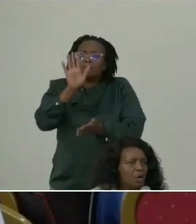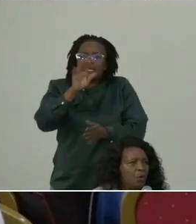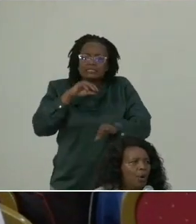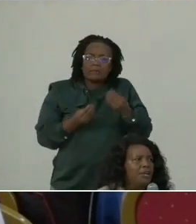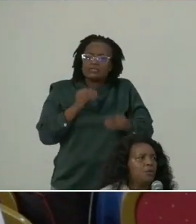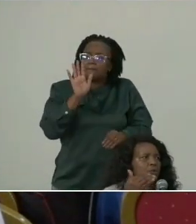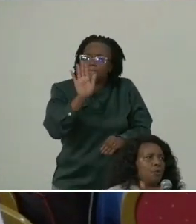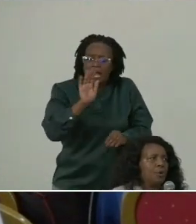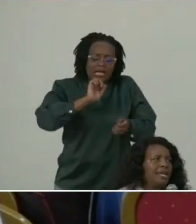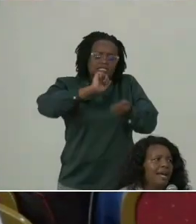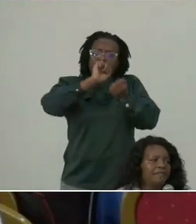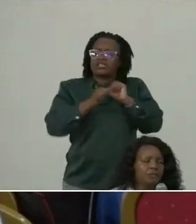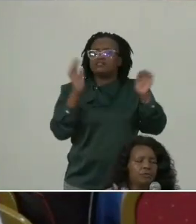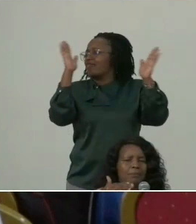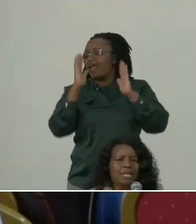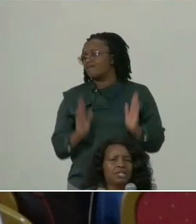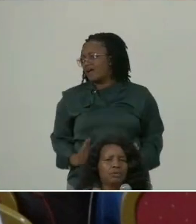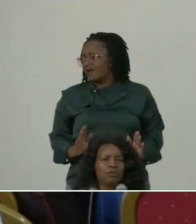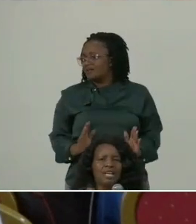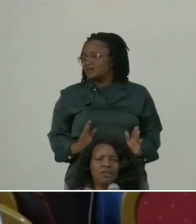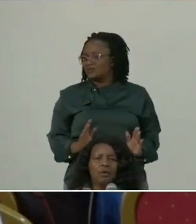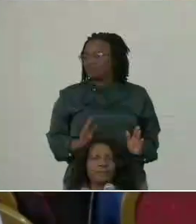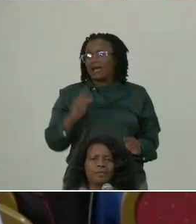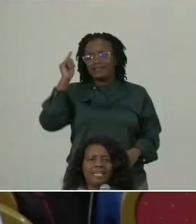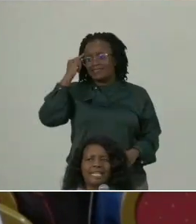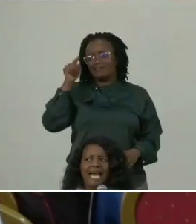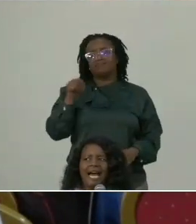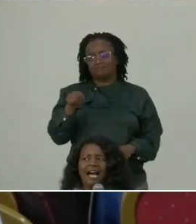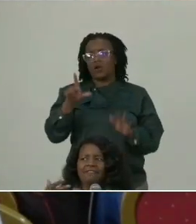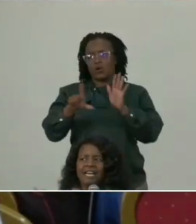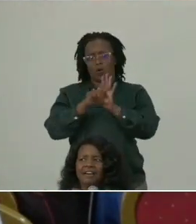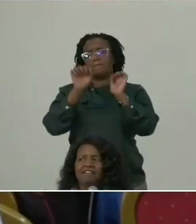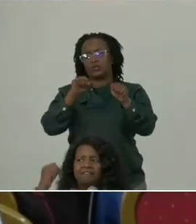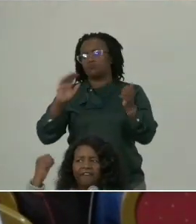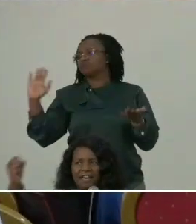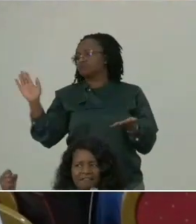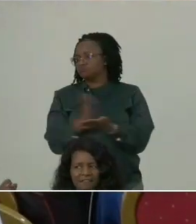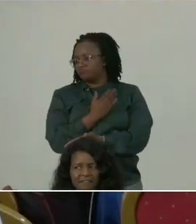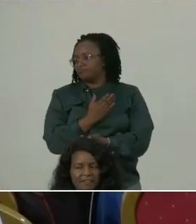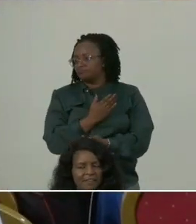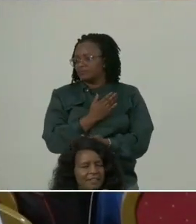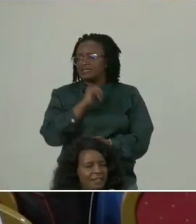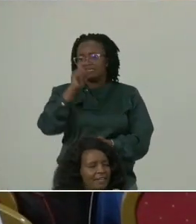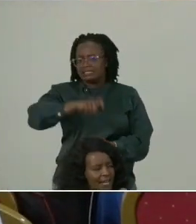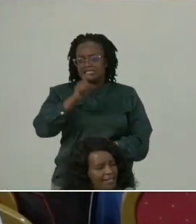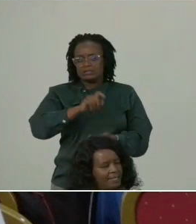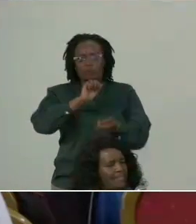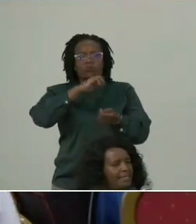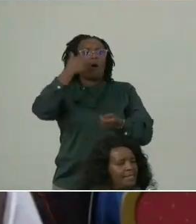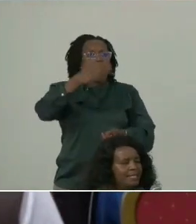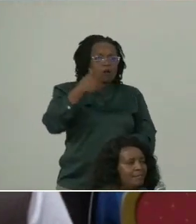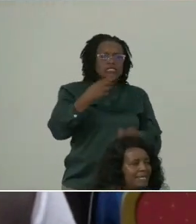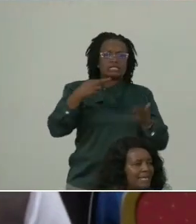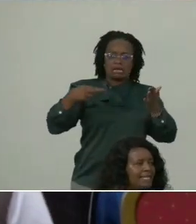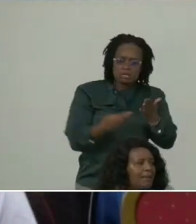irreversible. Why do we have to subject you to a renewal process after every 5 years?